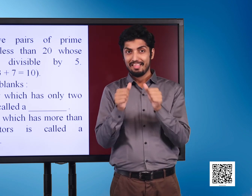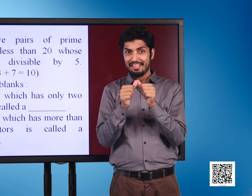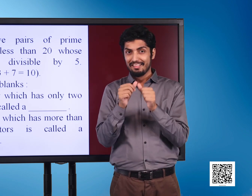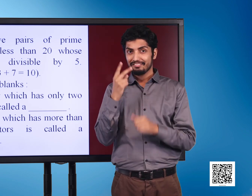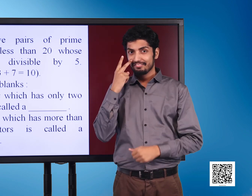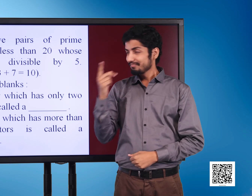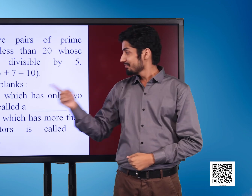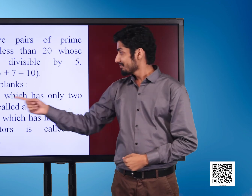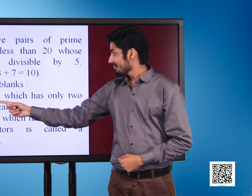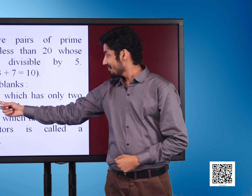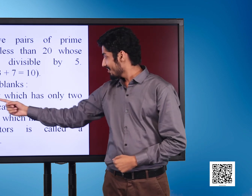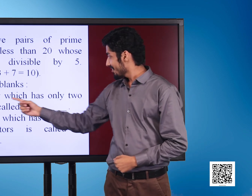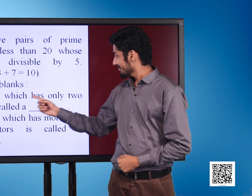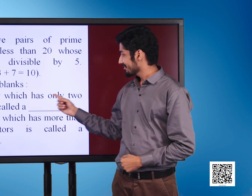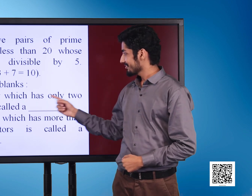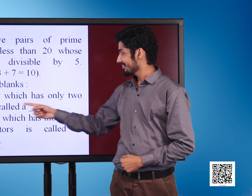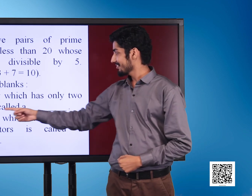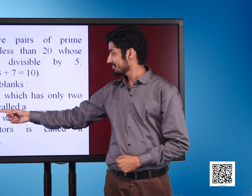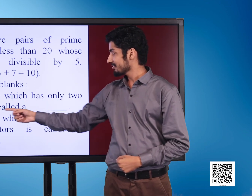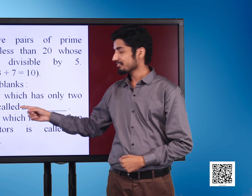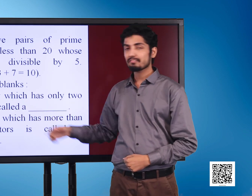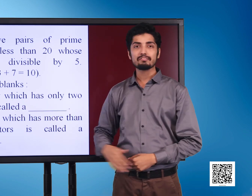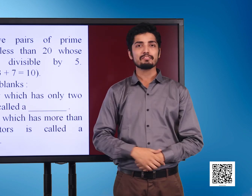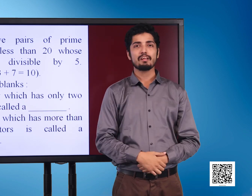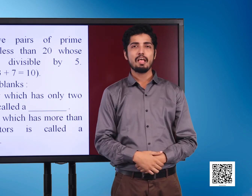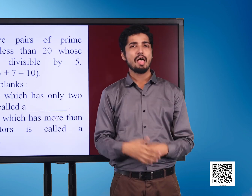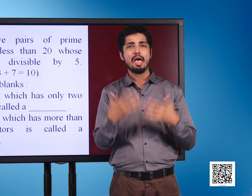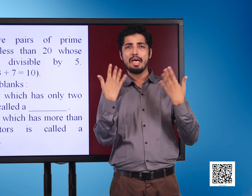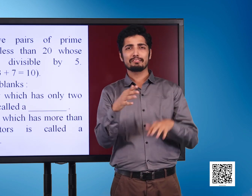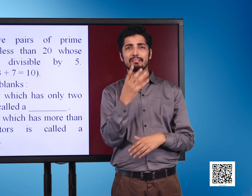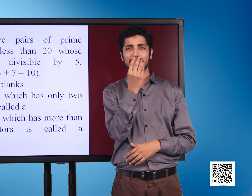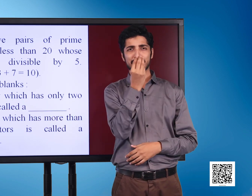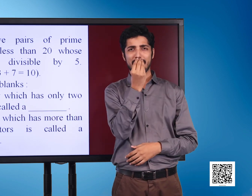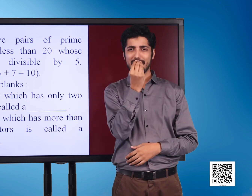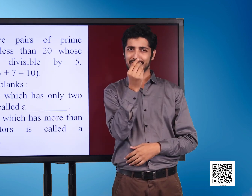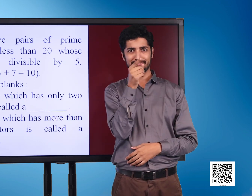A. A number which has only 2 factors is called a dash.